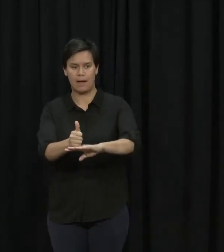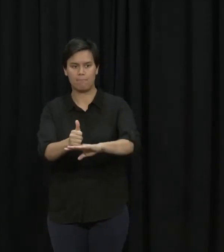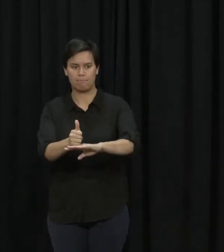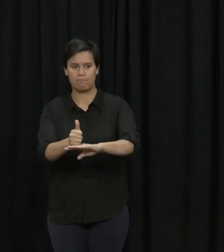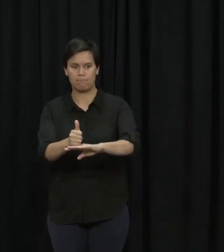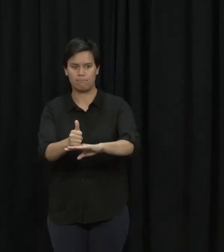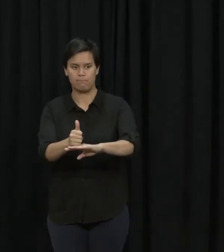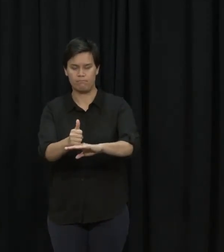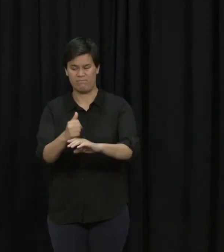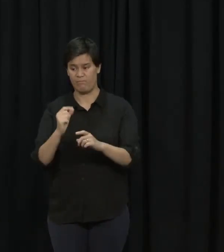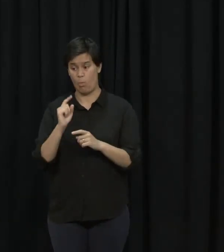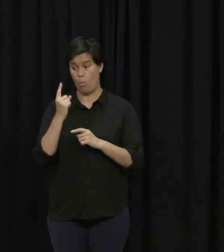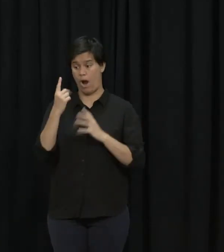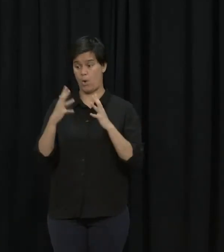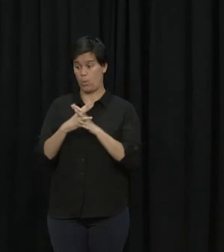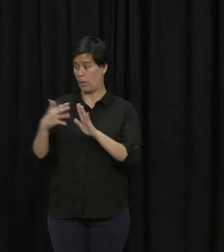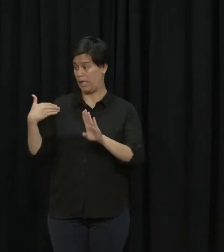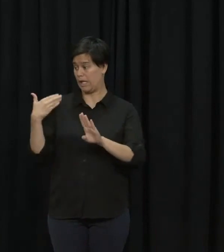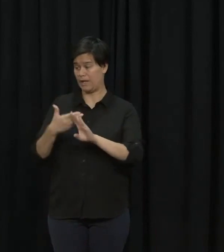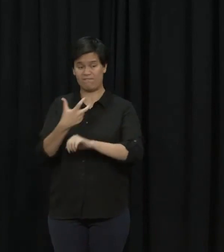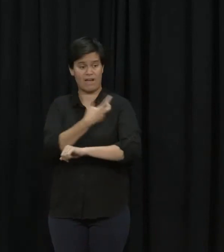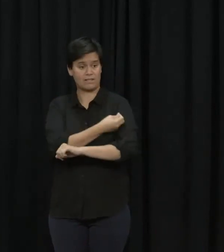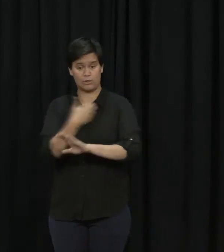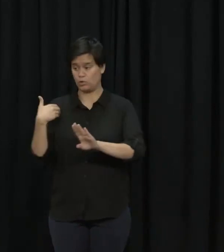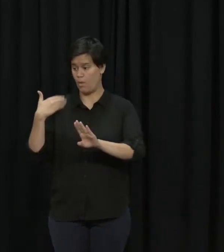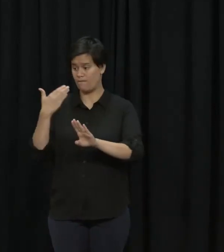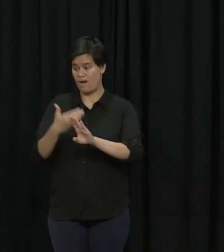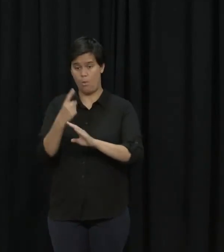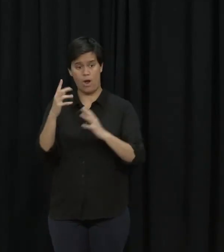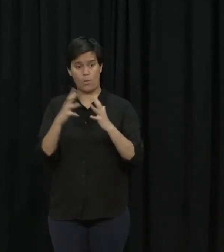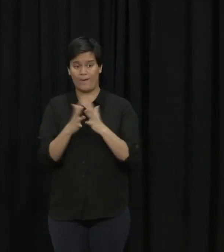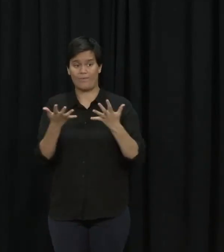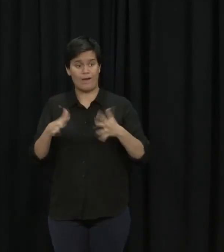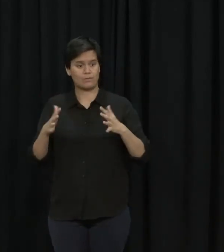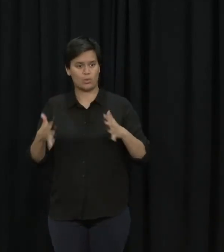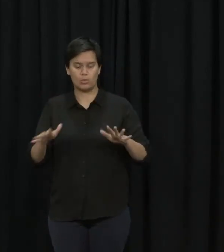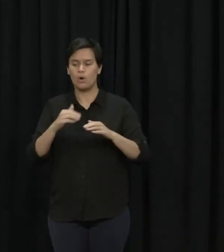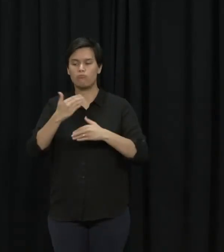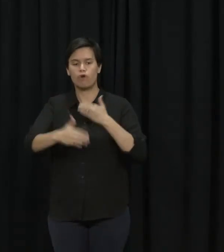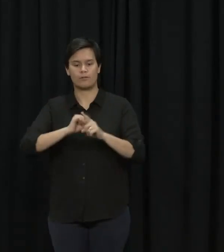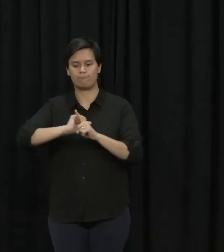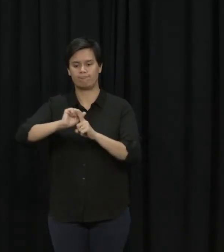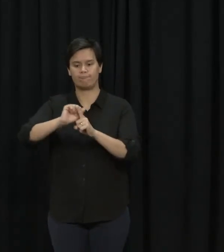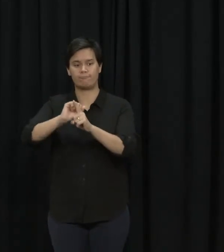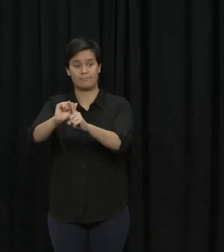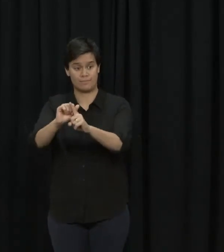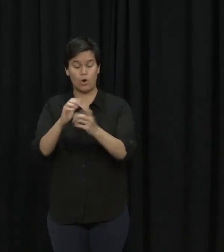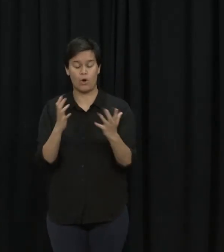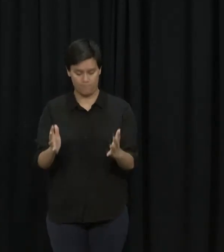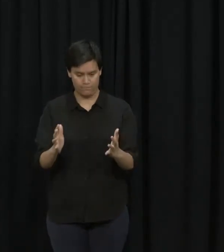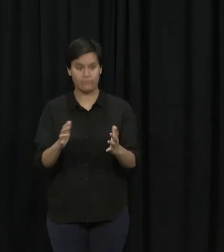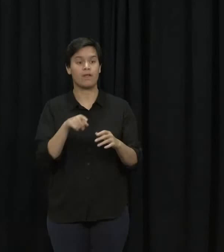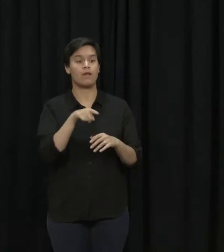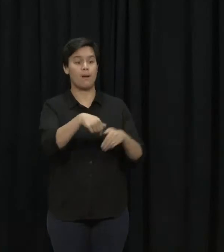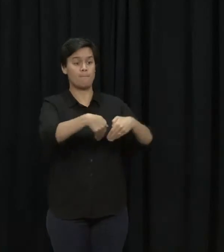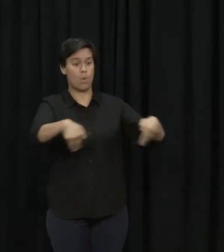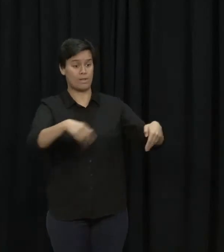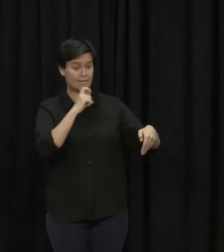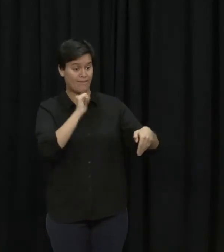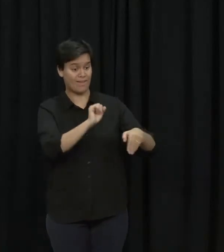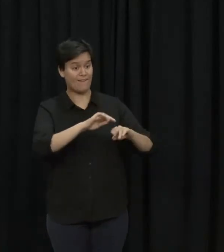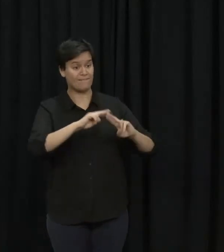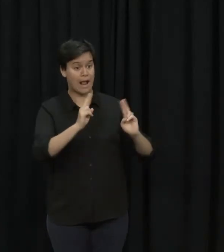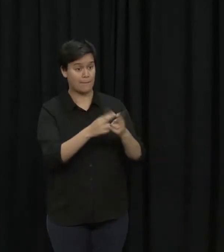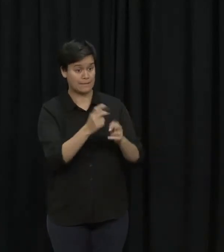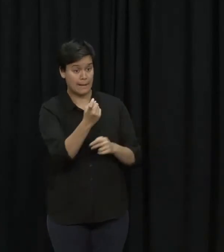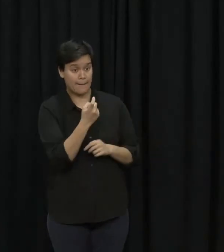so there will be a list. And as the Prime Minister's outlined, all frontline health staff are the next in the queue, and they will start to be coming